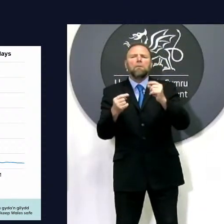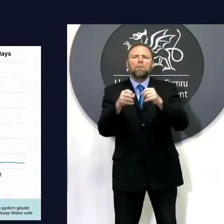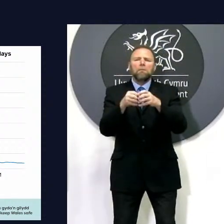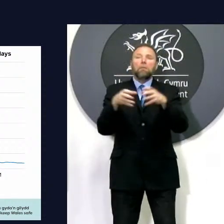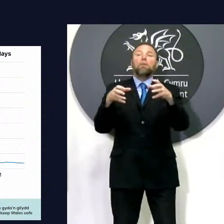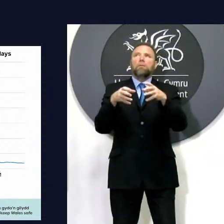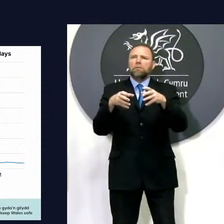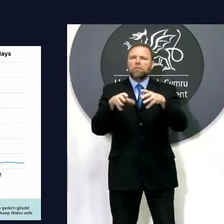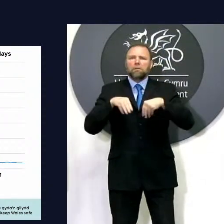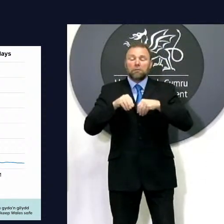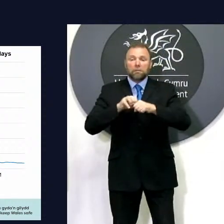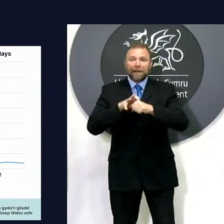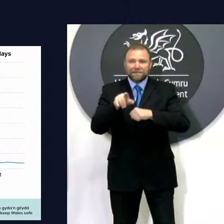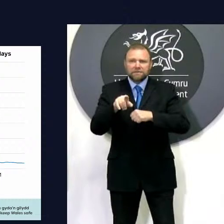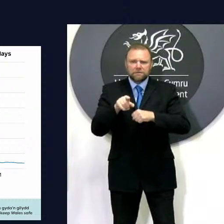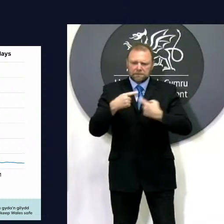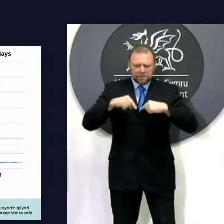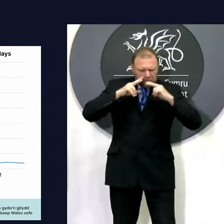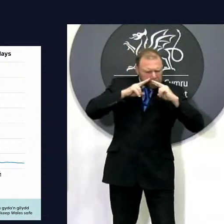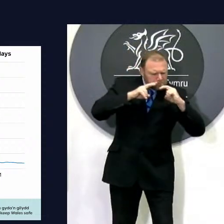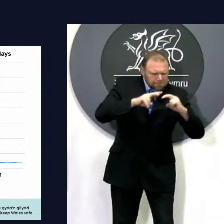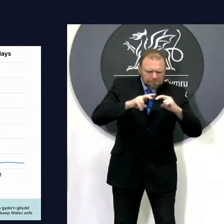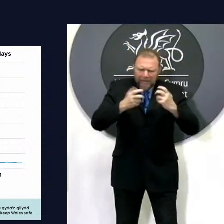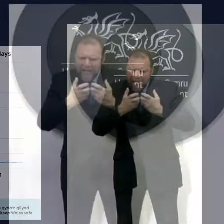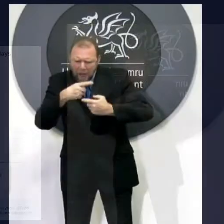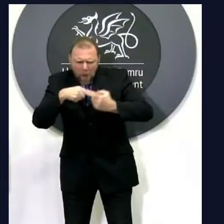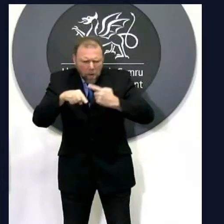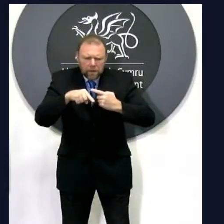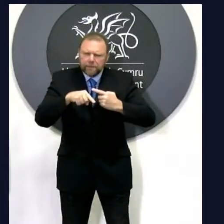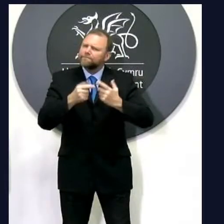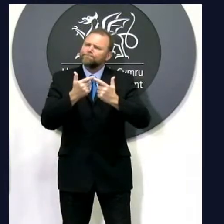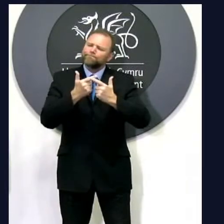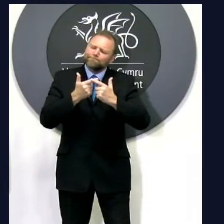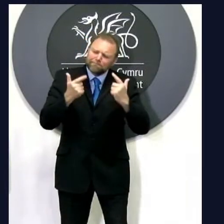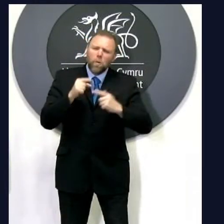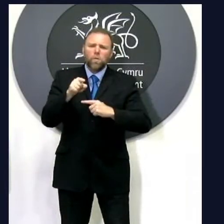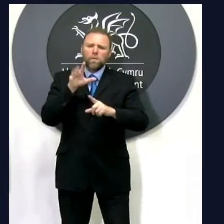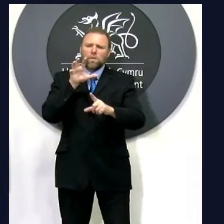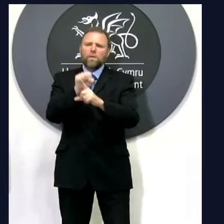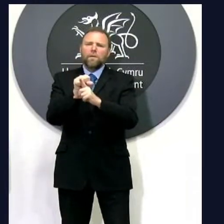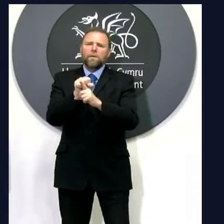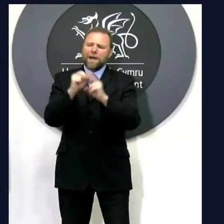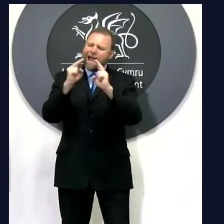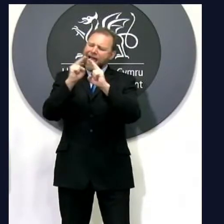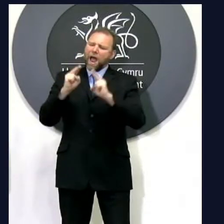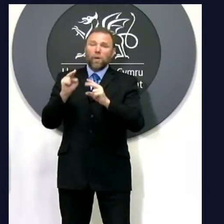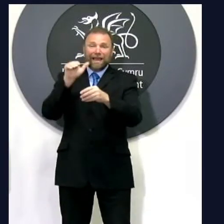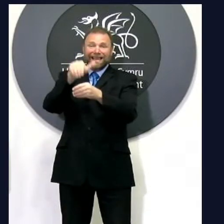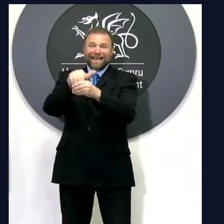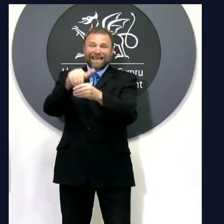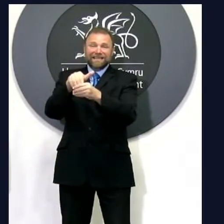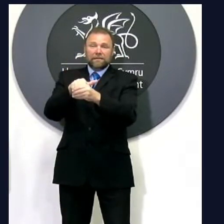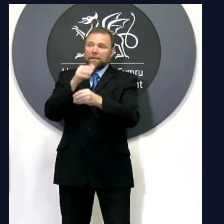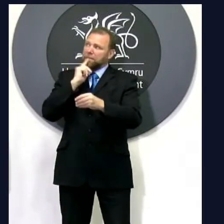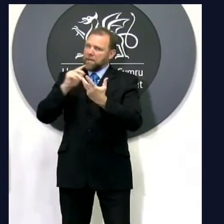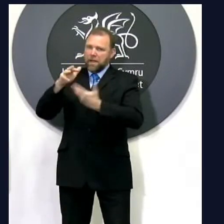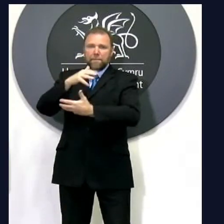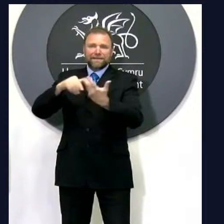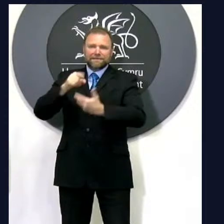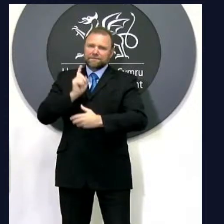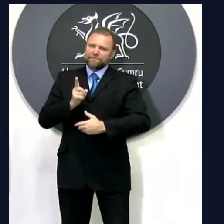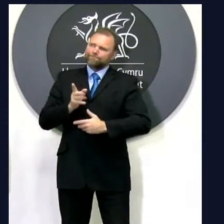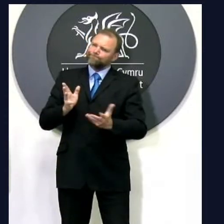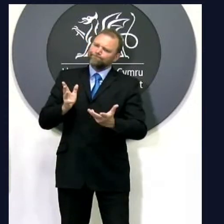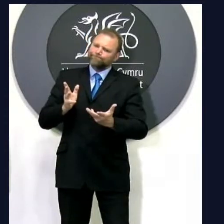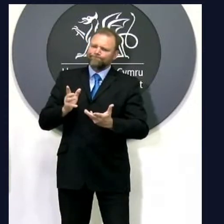to people meeting indoors, mixing indoors. That still is a risky thing that we need to caution against.